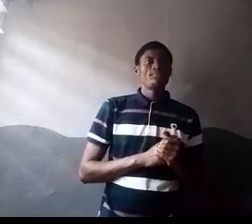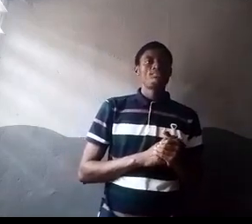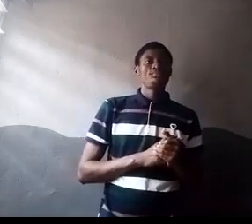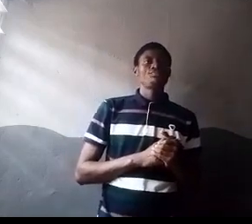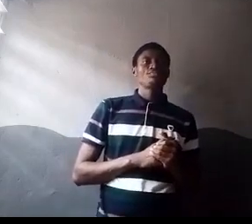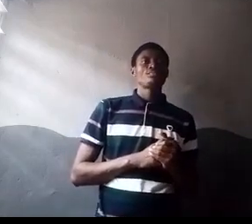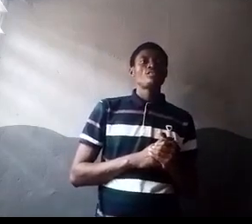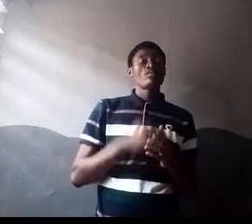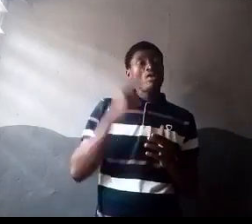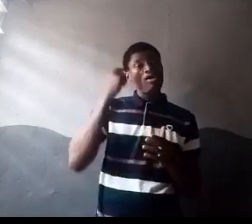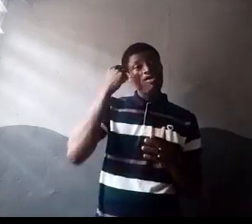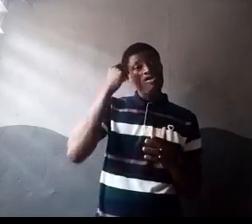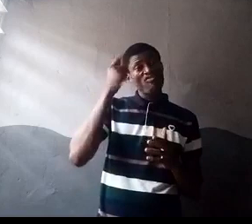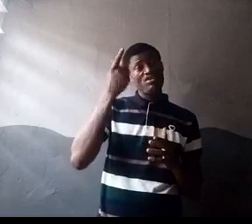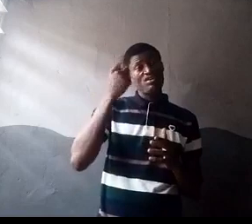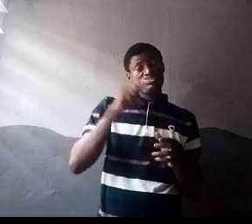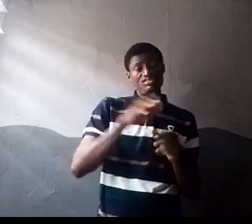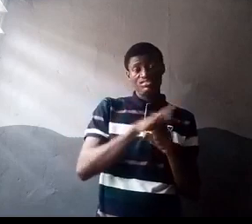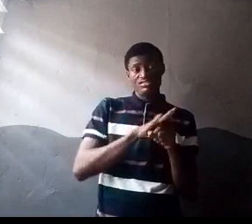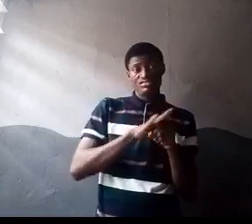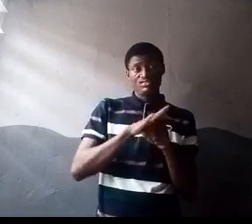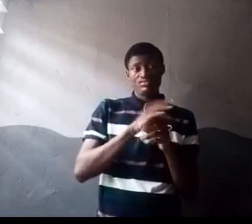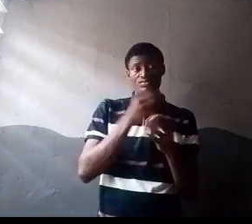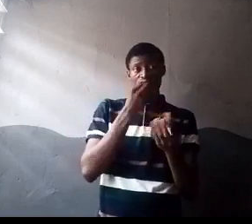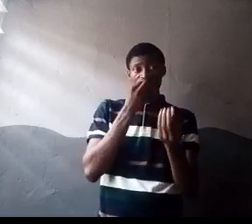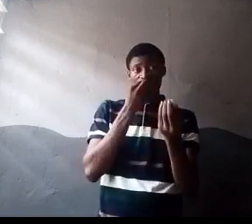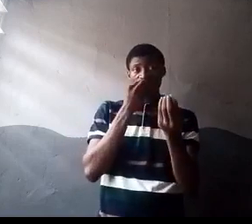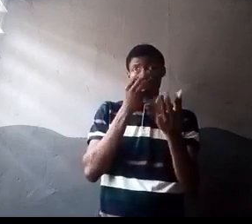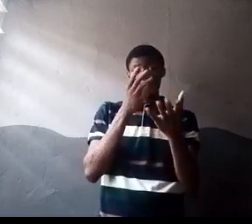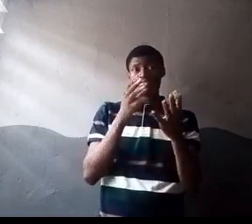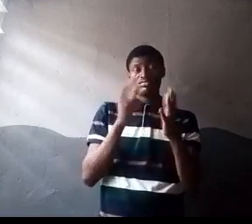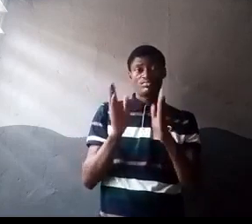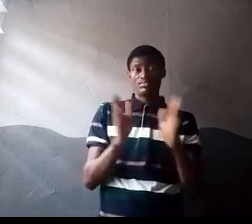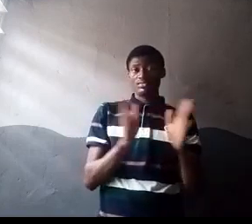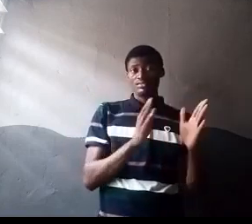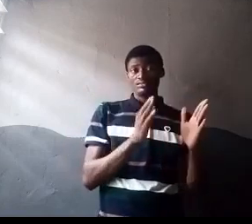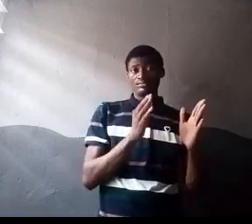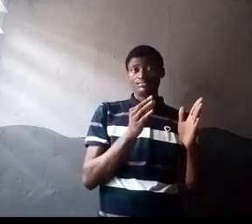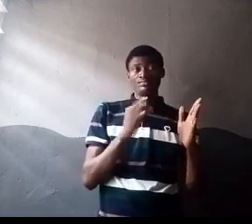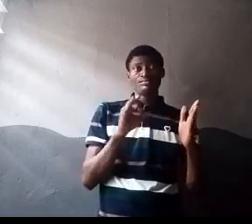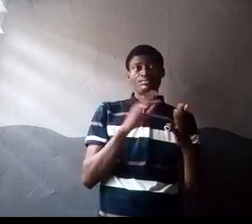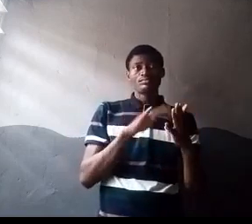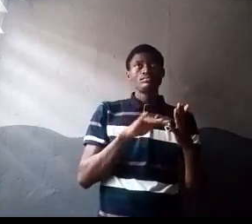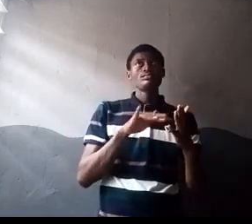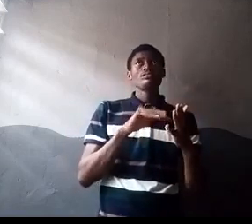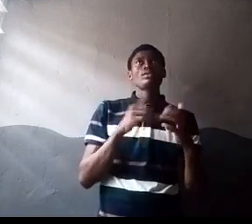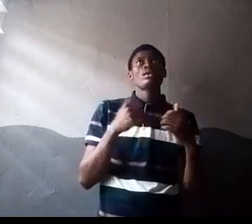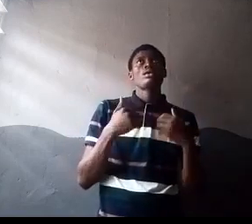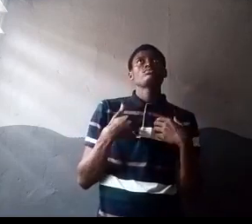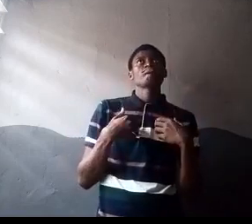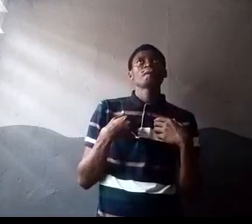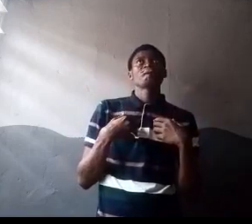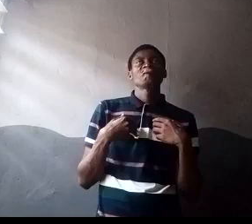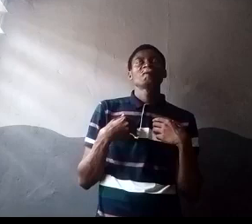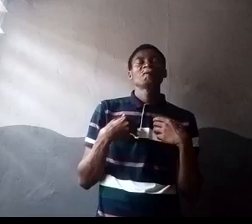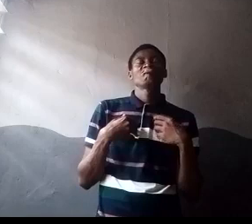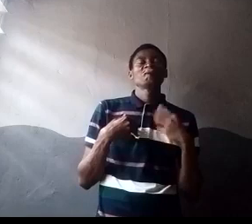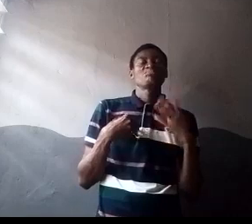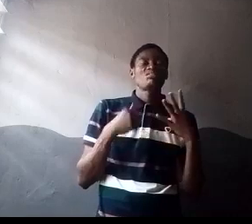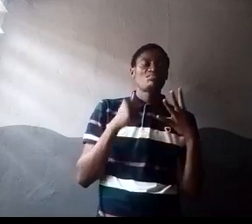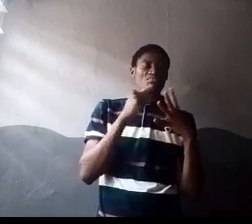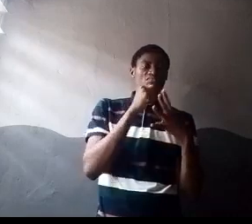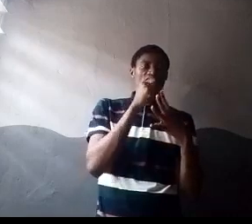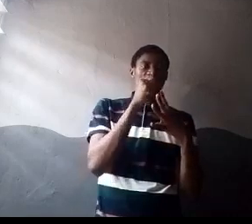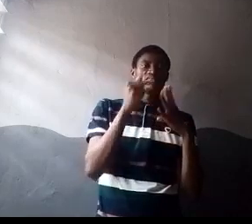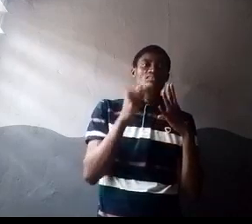of study, it has about 4 sections. Firstly,